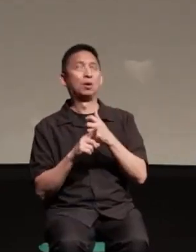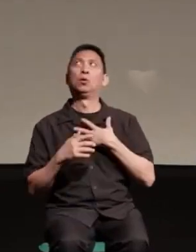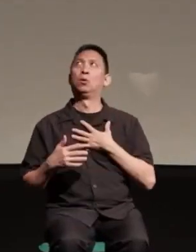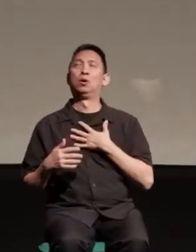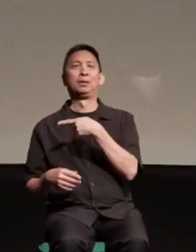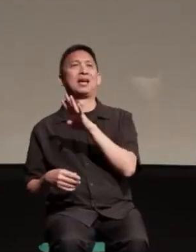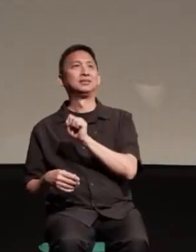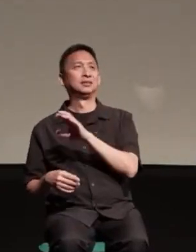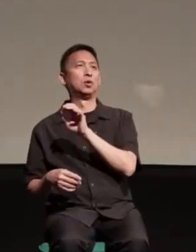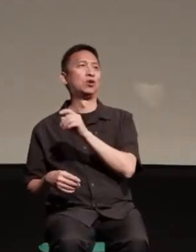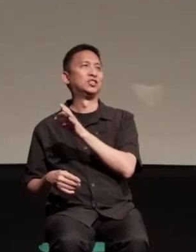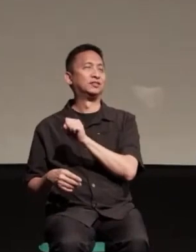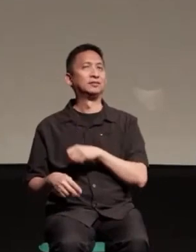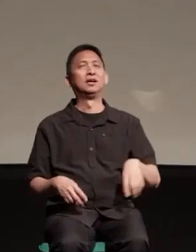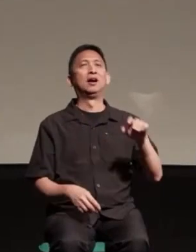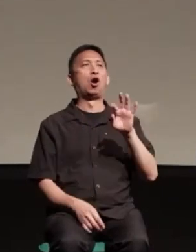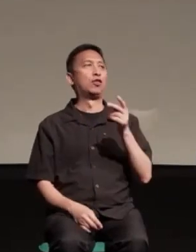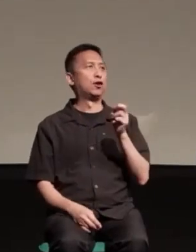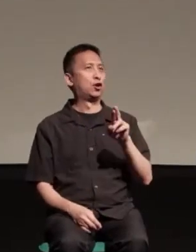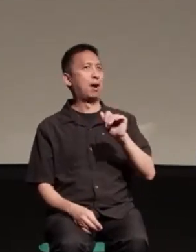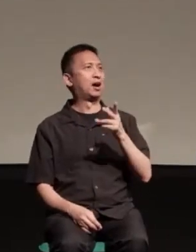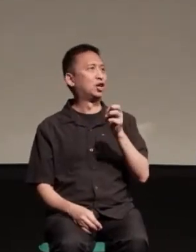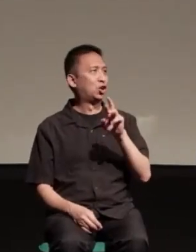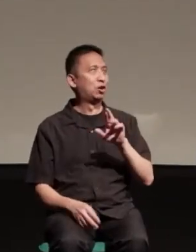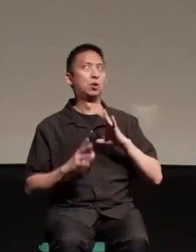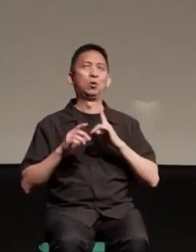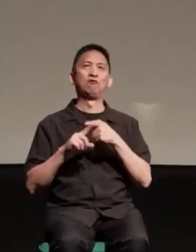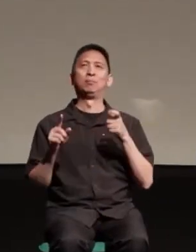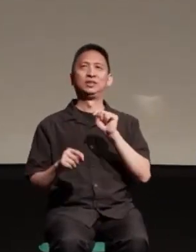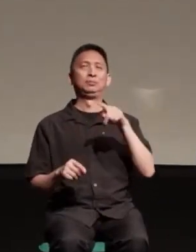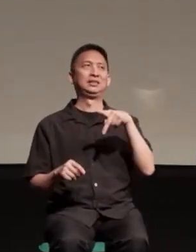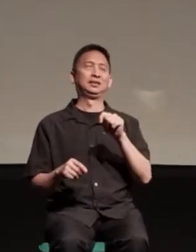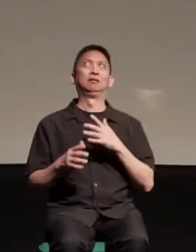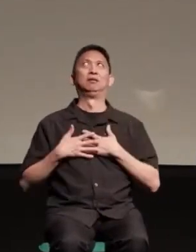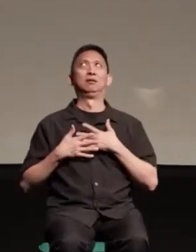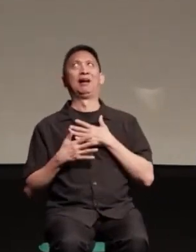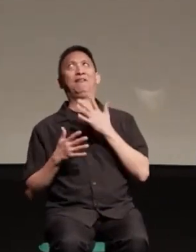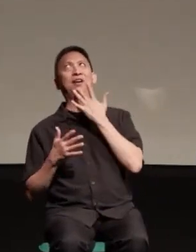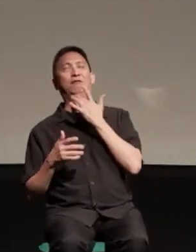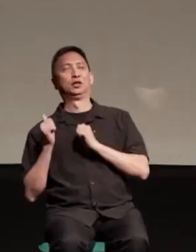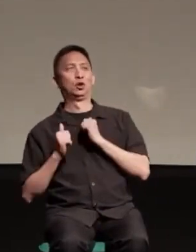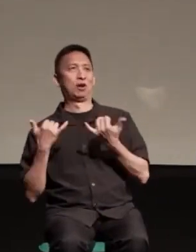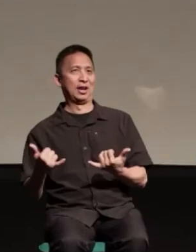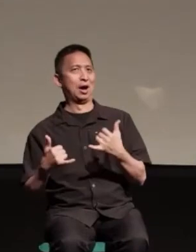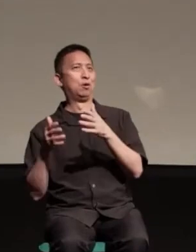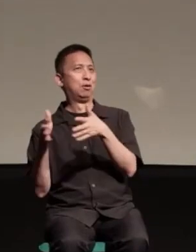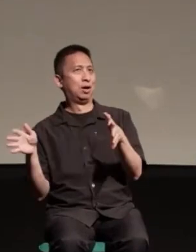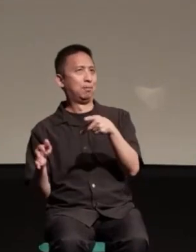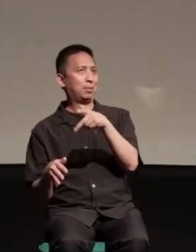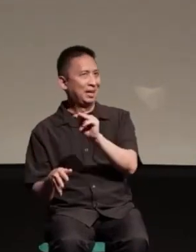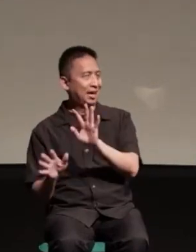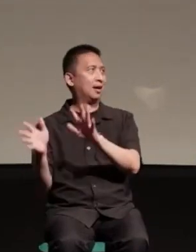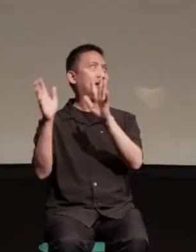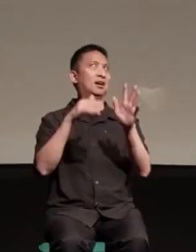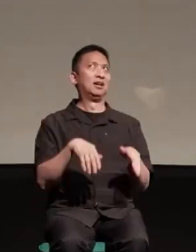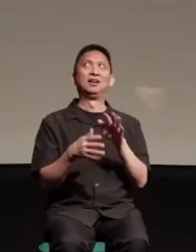Origins. Arthur Buckner and Nare Soul on Soundfield out of TPT is my favorite show in public media. And I